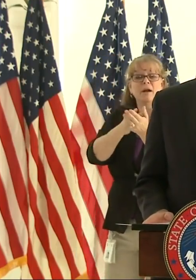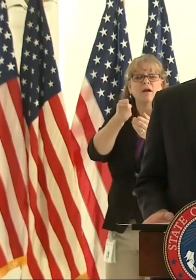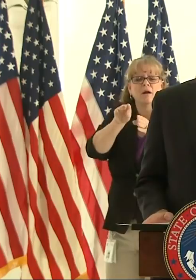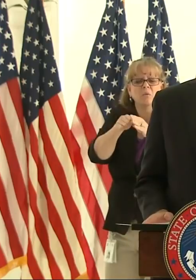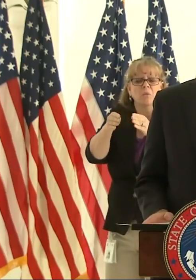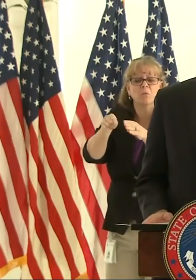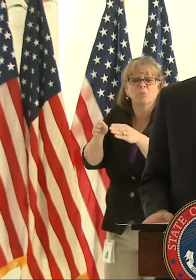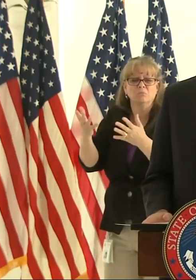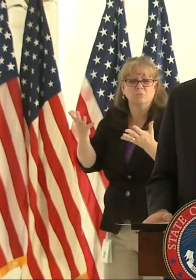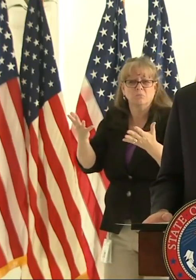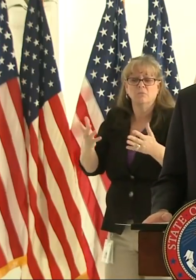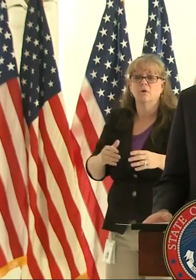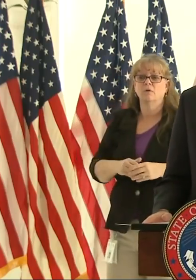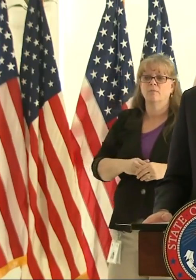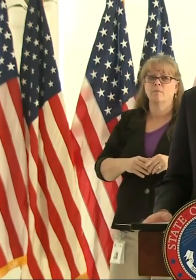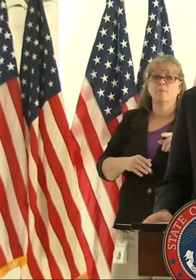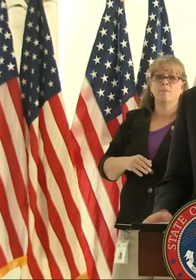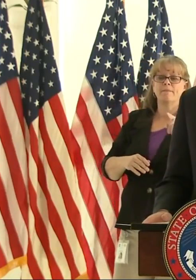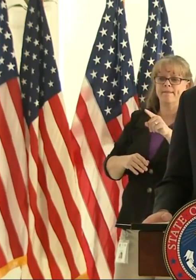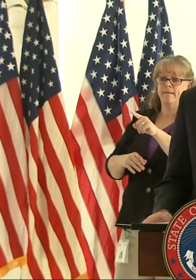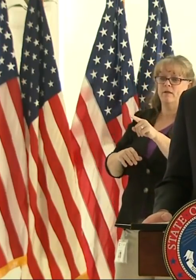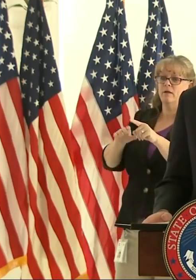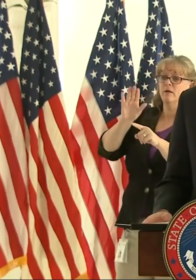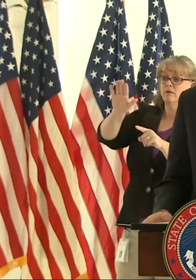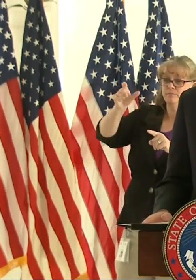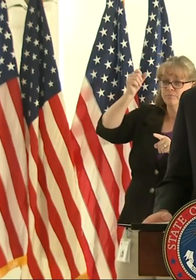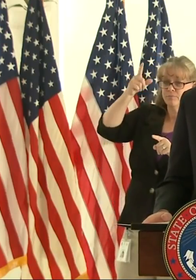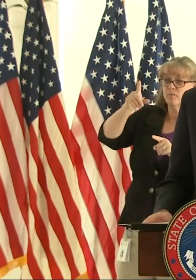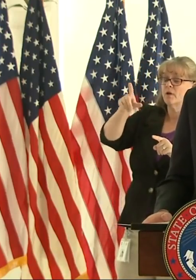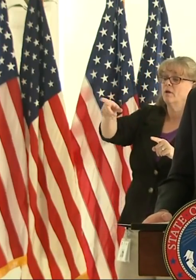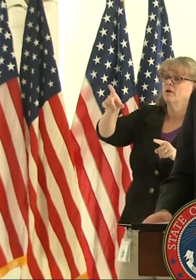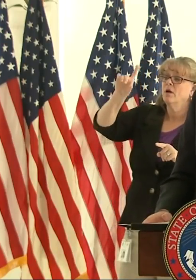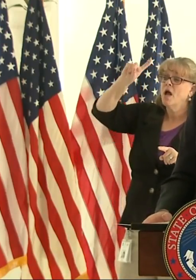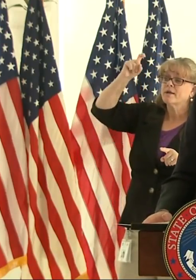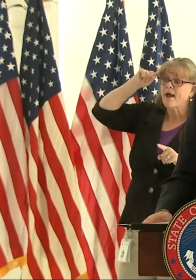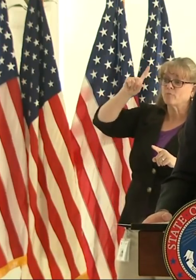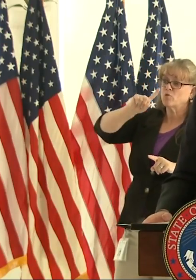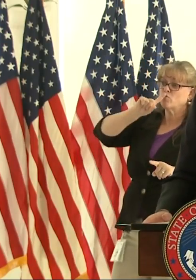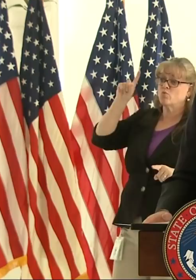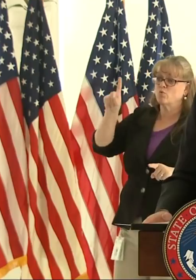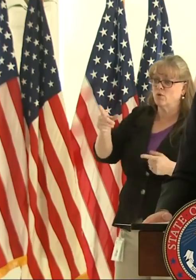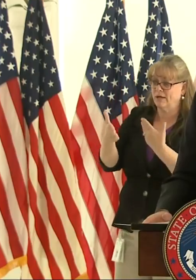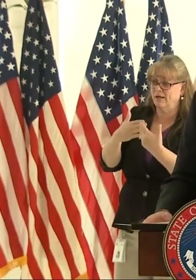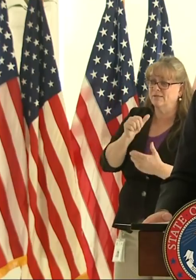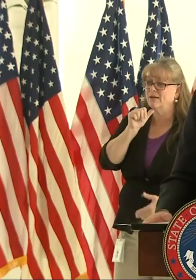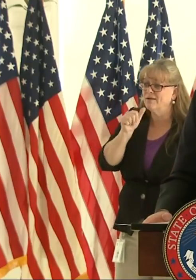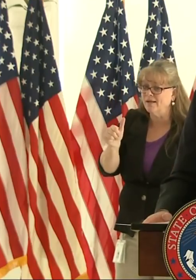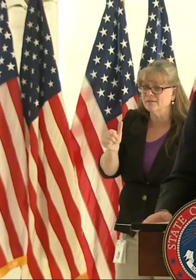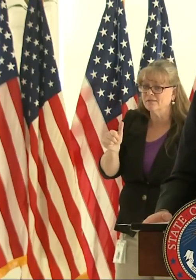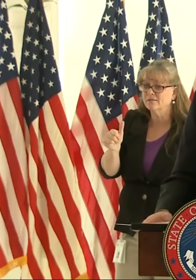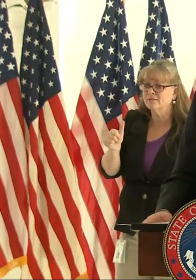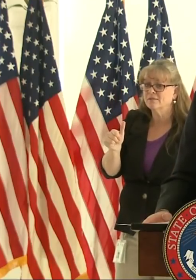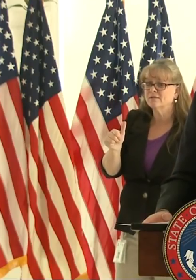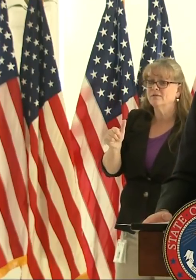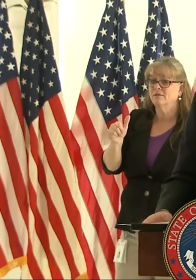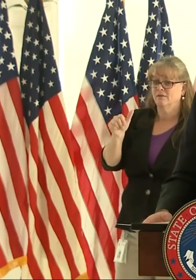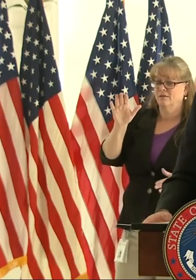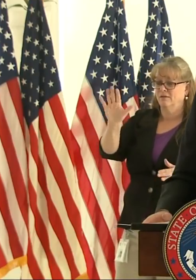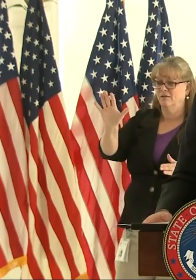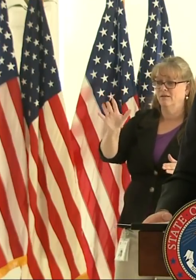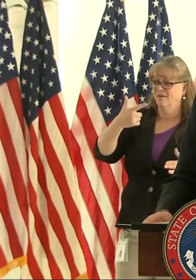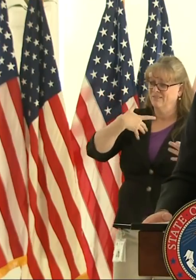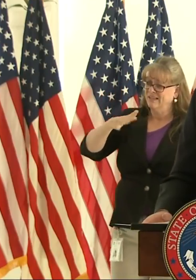there were a few, ski resorts that closed, and I, had to do an extremely painful order to close all of them. To order people